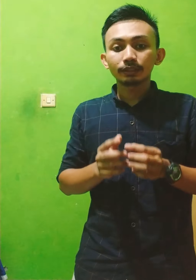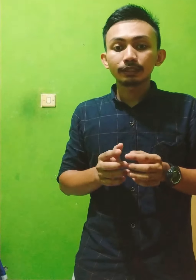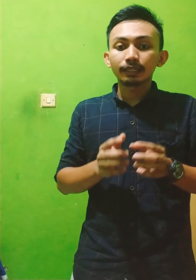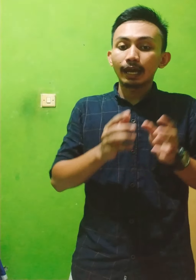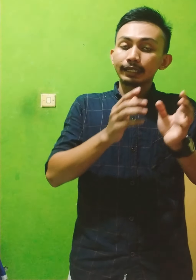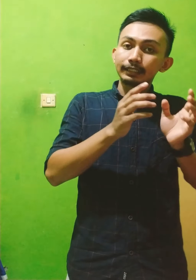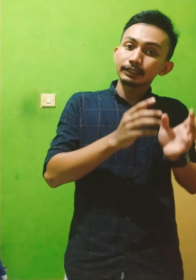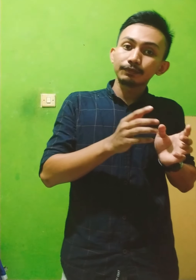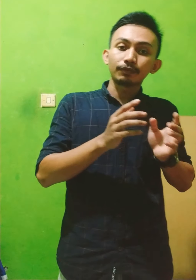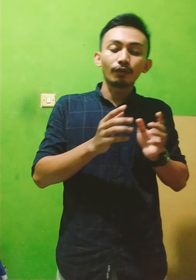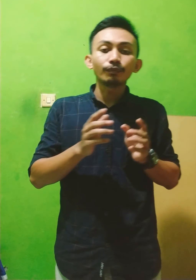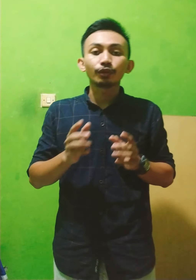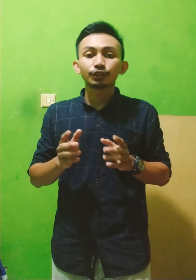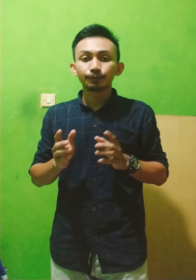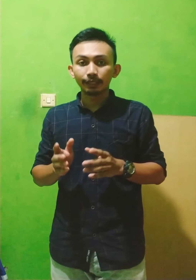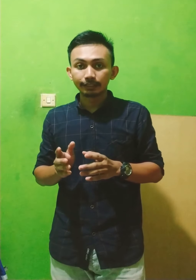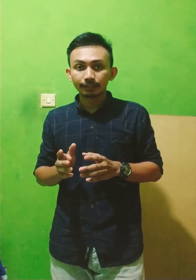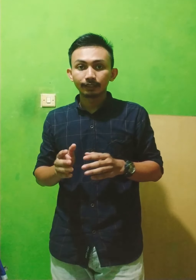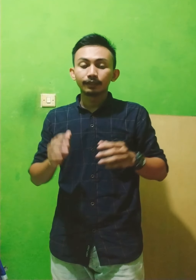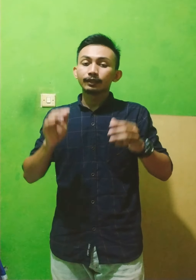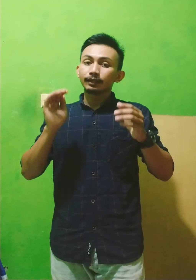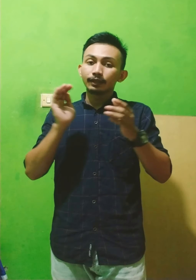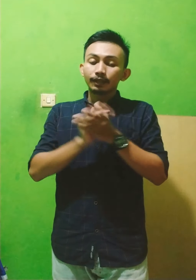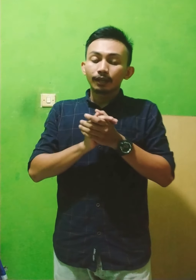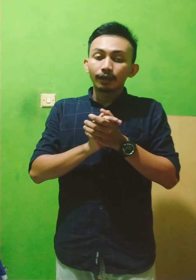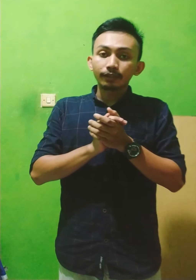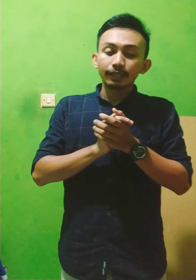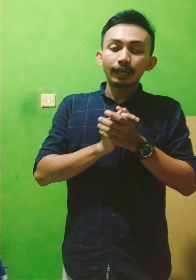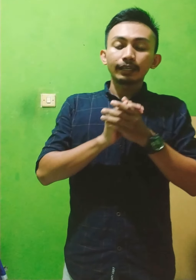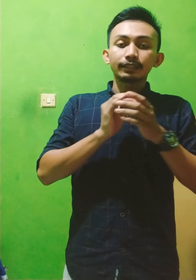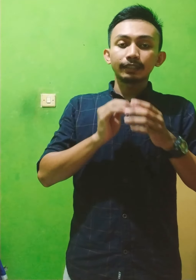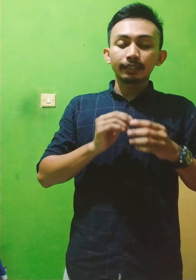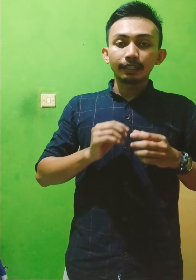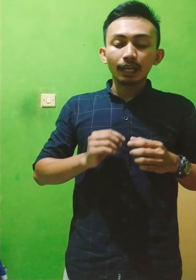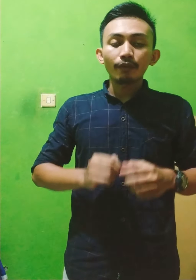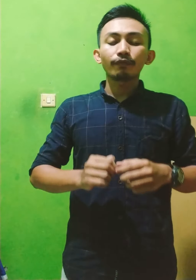important ideas from your speech. Okay, I think enough.